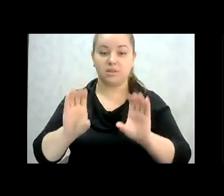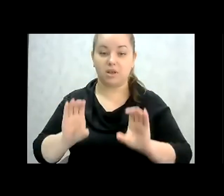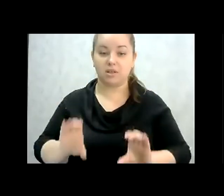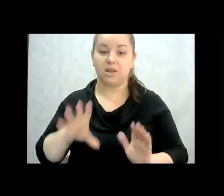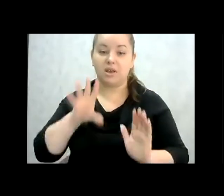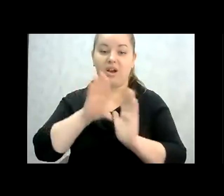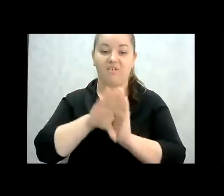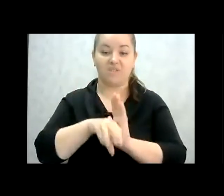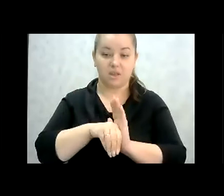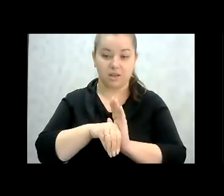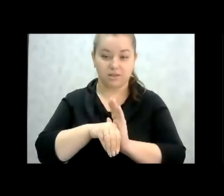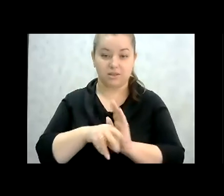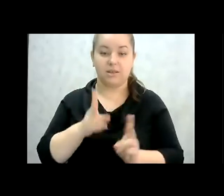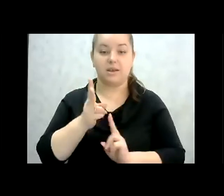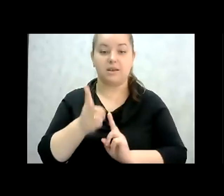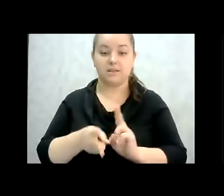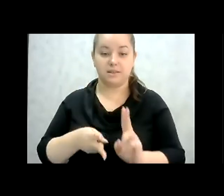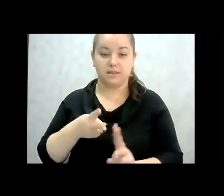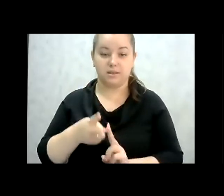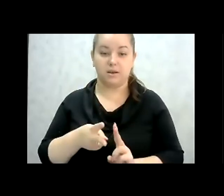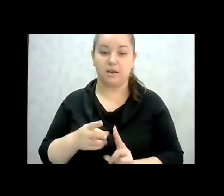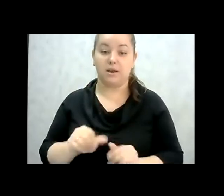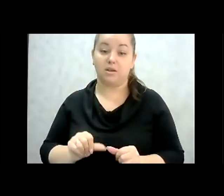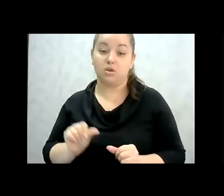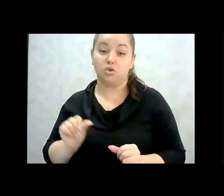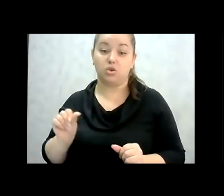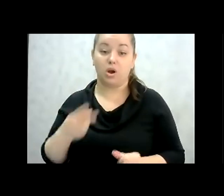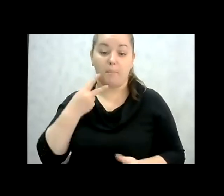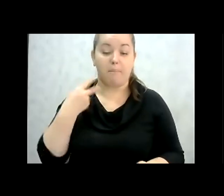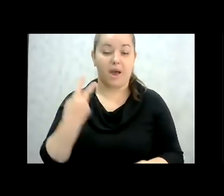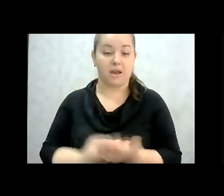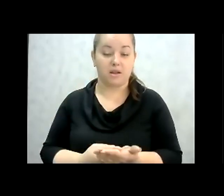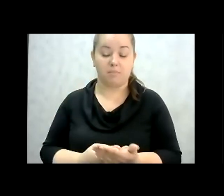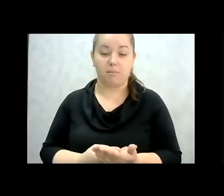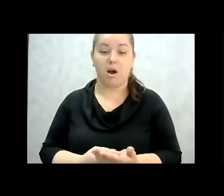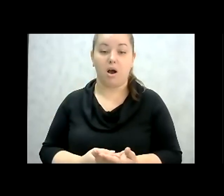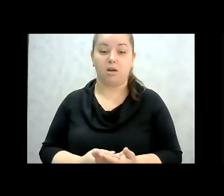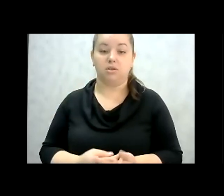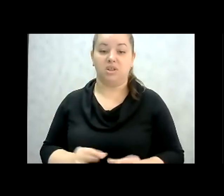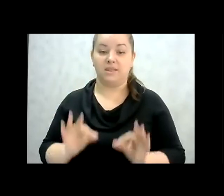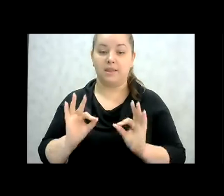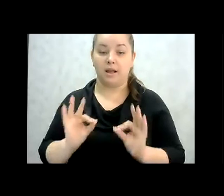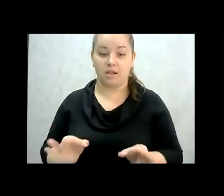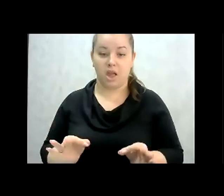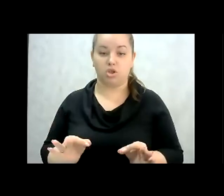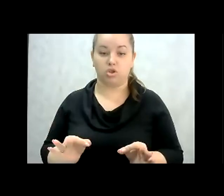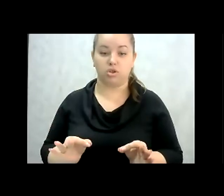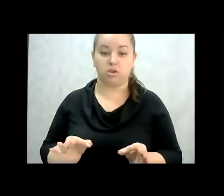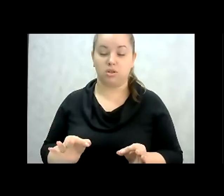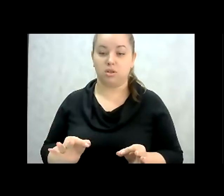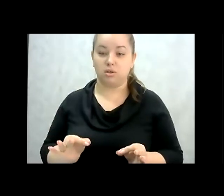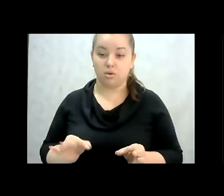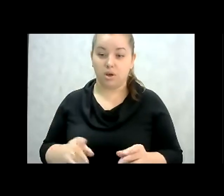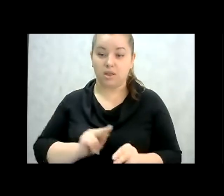and certification of a sufficient number of future TEC members to increase their levels of preparedness and